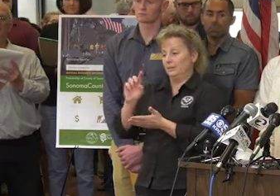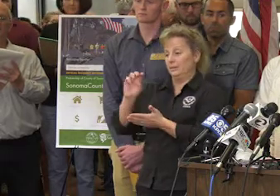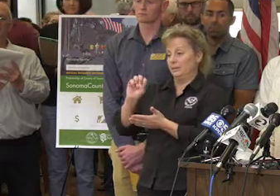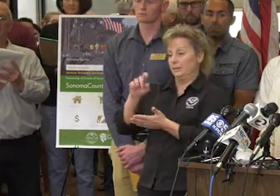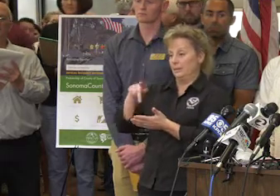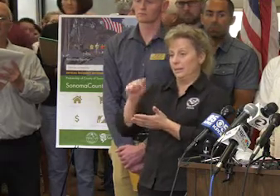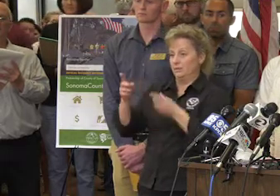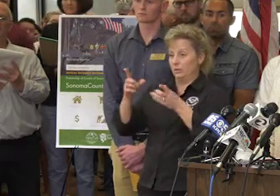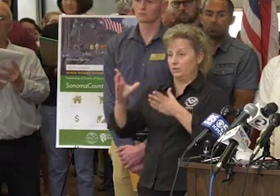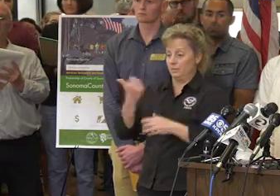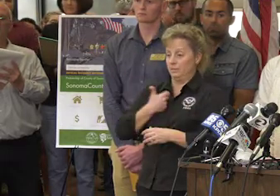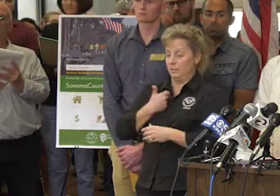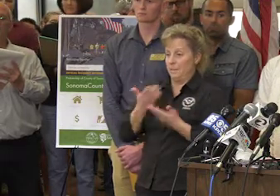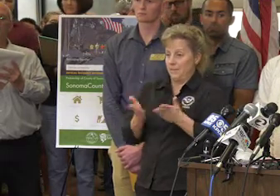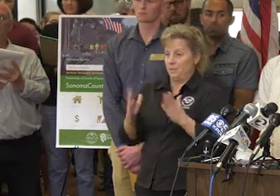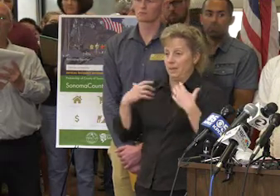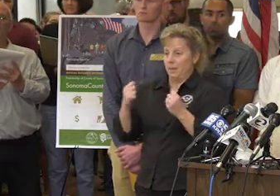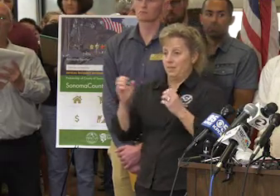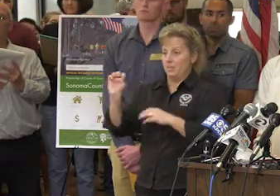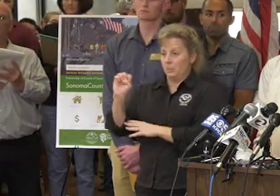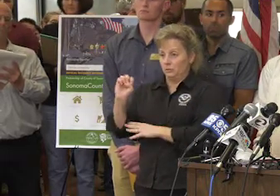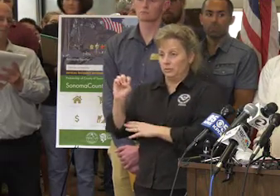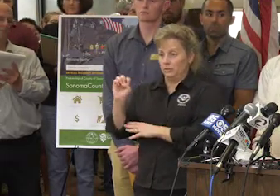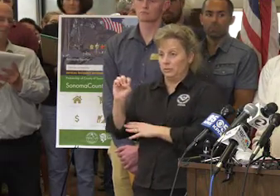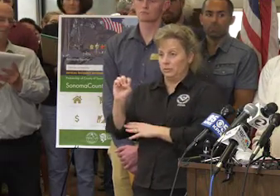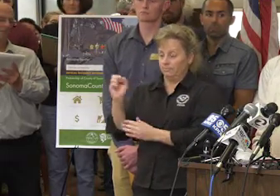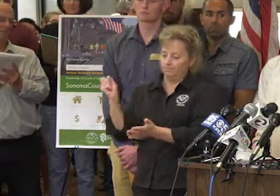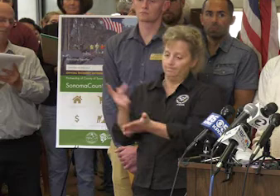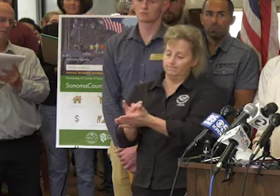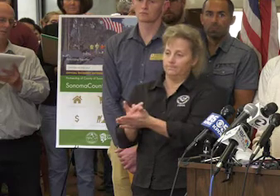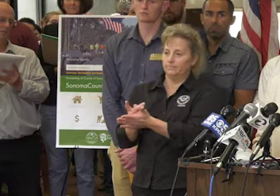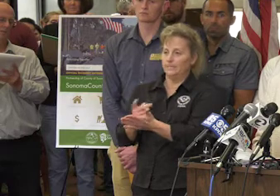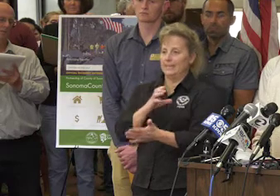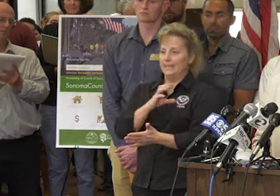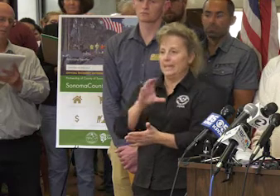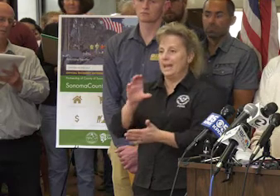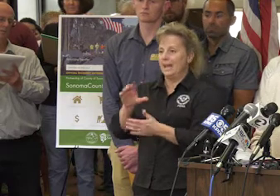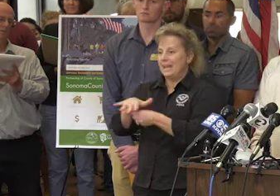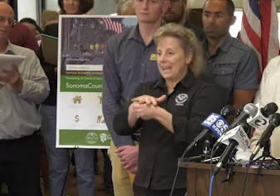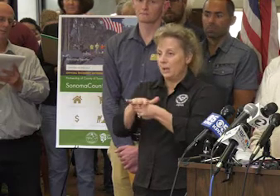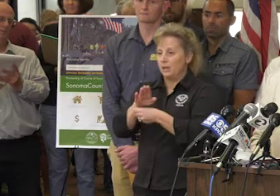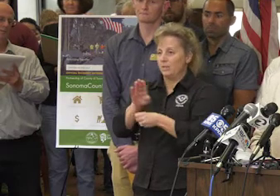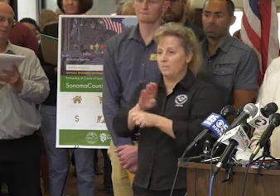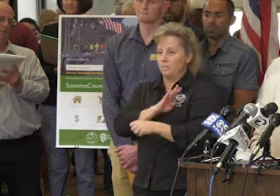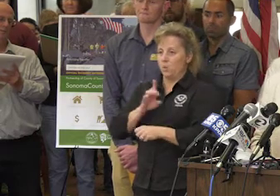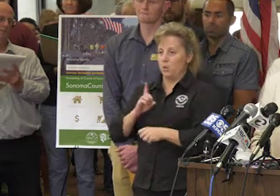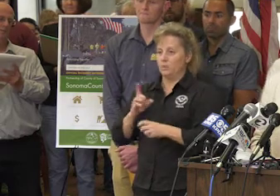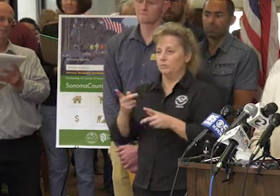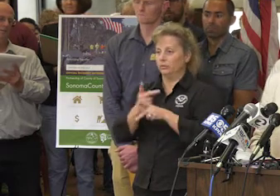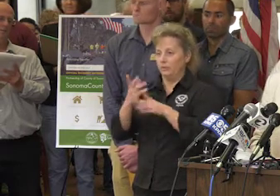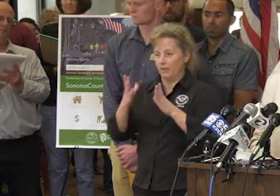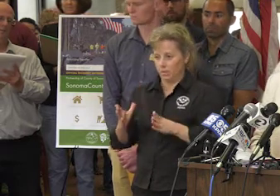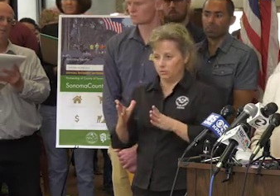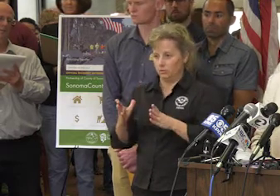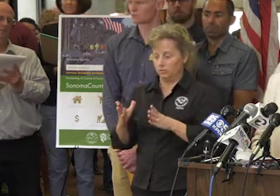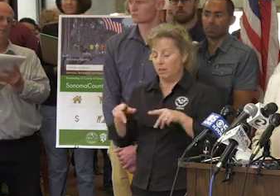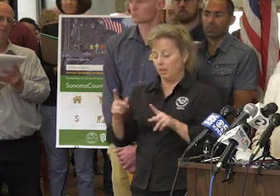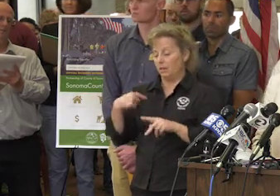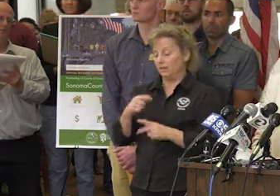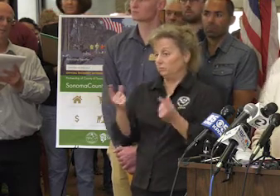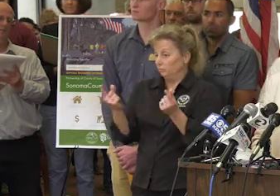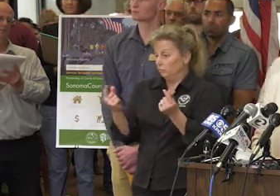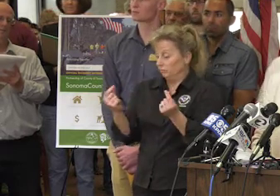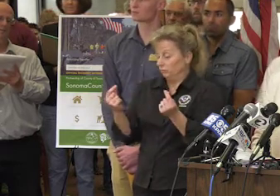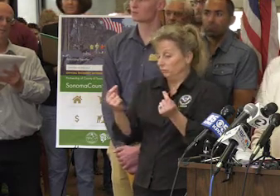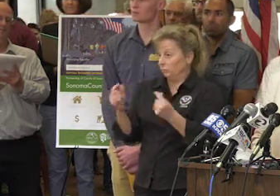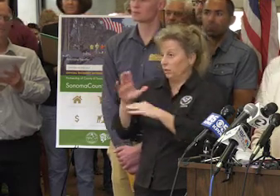and I declared a public health emergency, and it was ratified by the County Board of Supervisors. And what this does is it allows us to